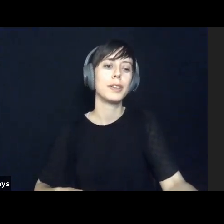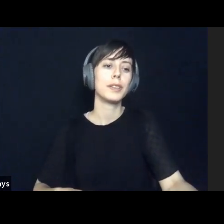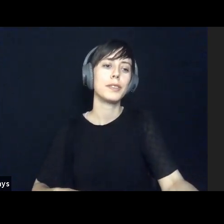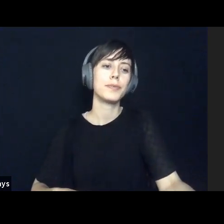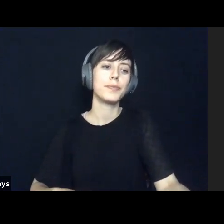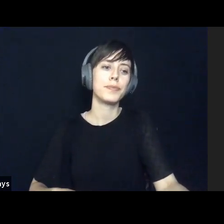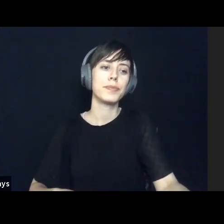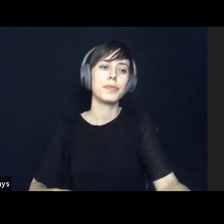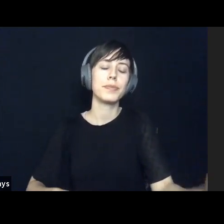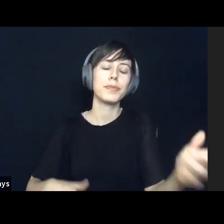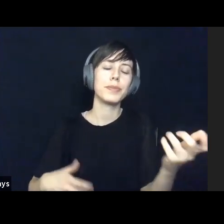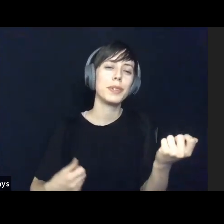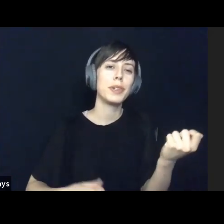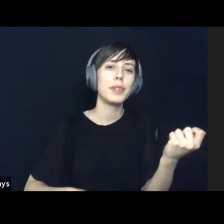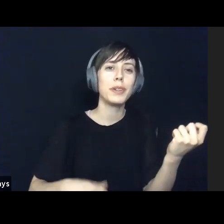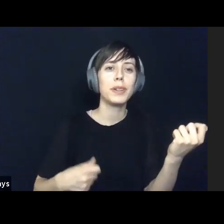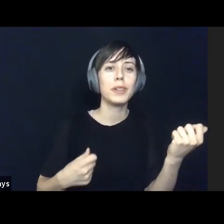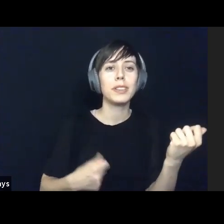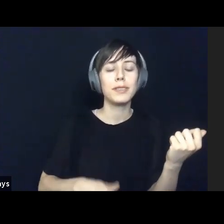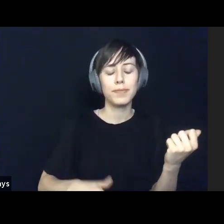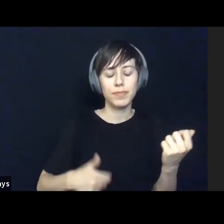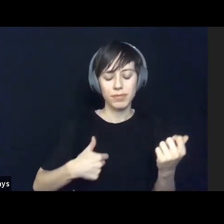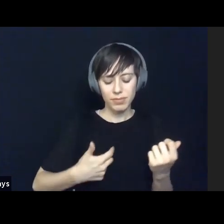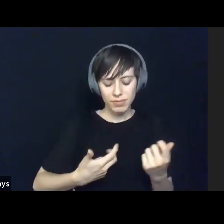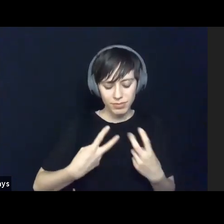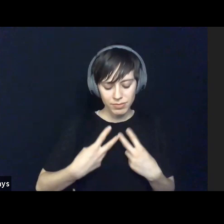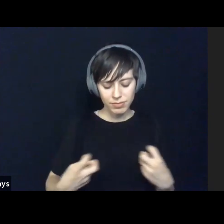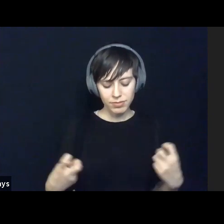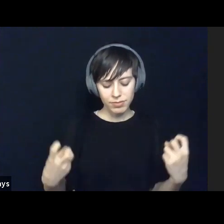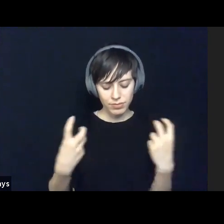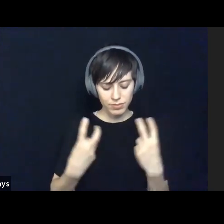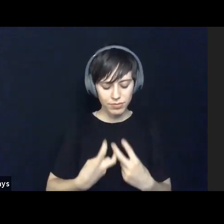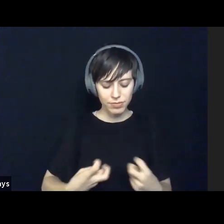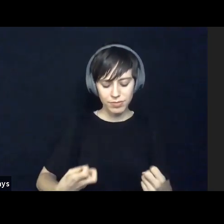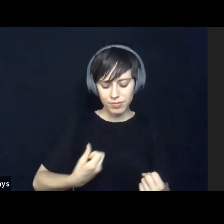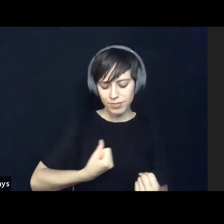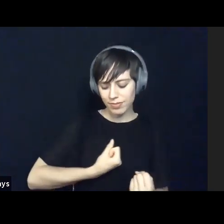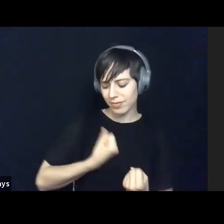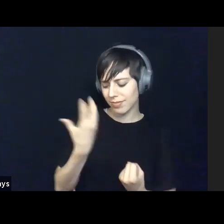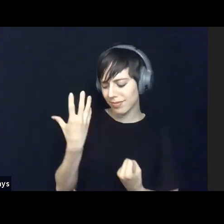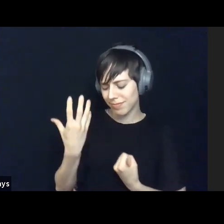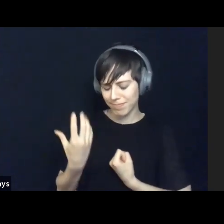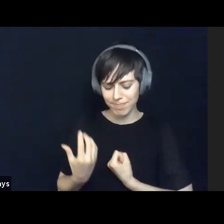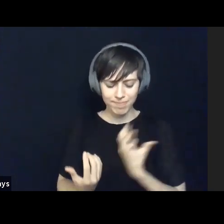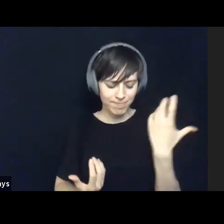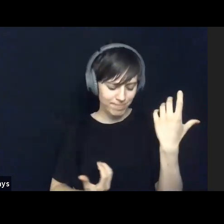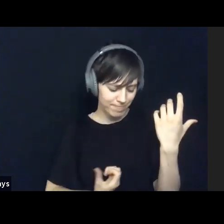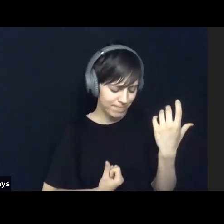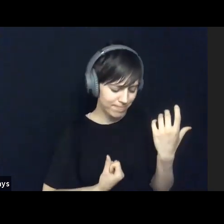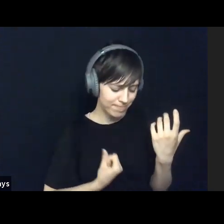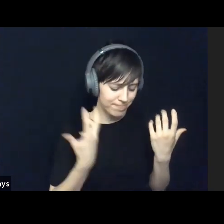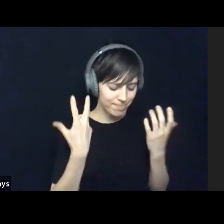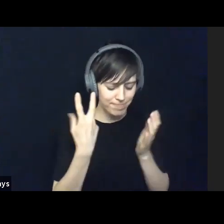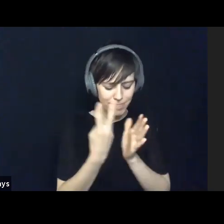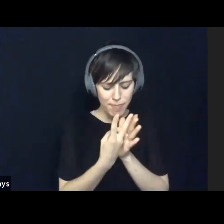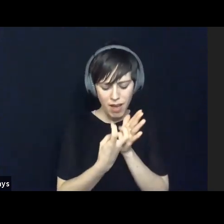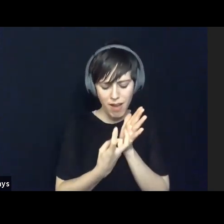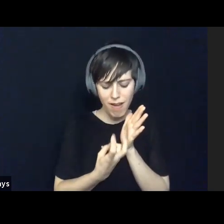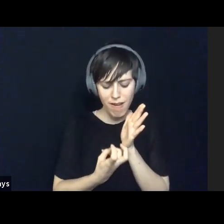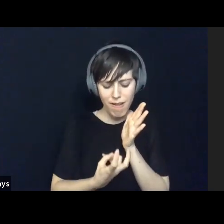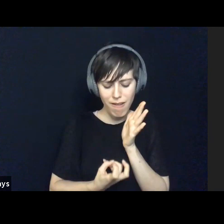unnamed canyons that span the distance. I'm